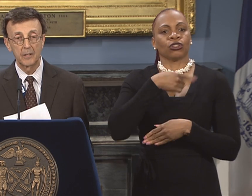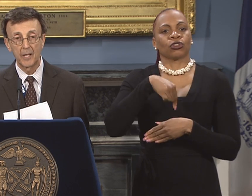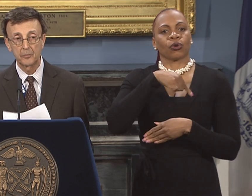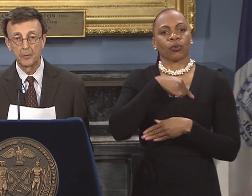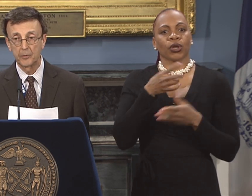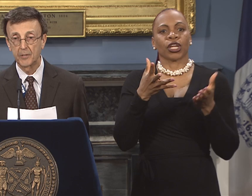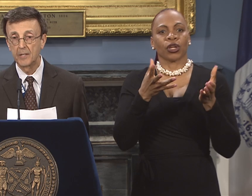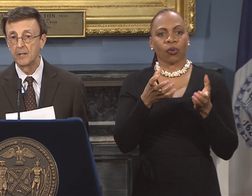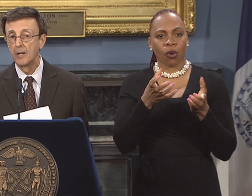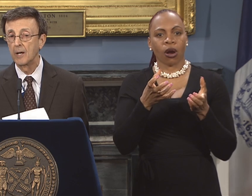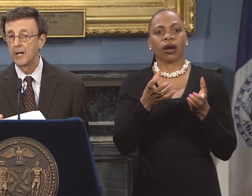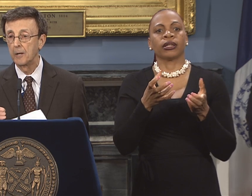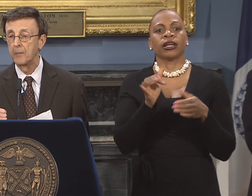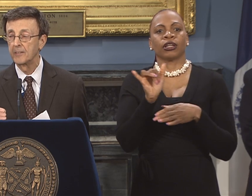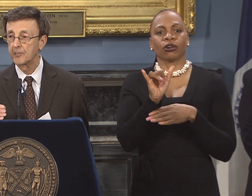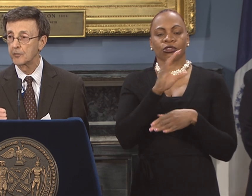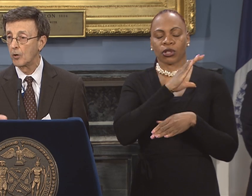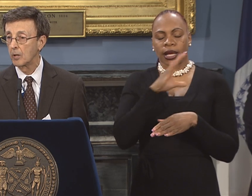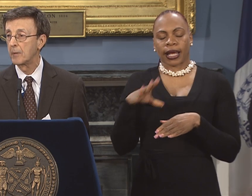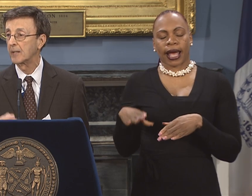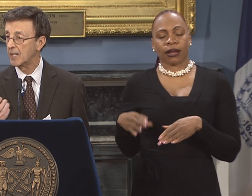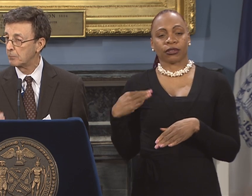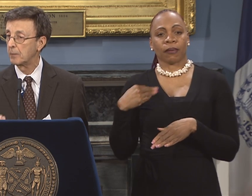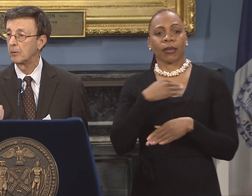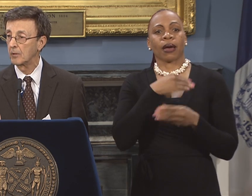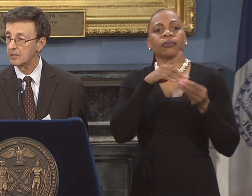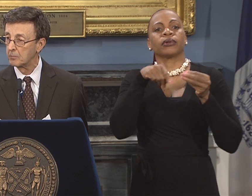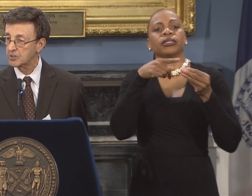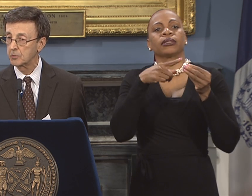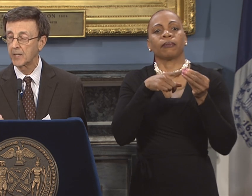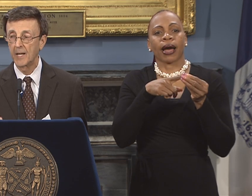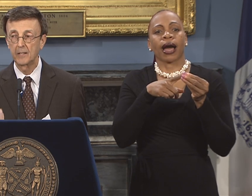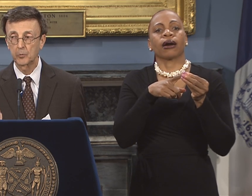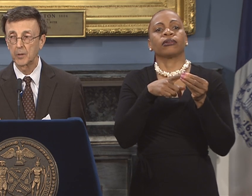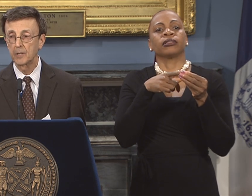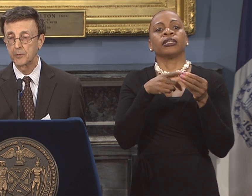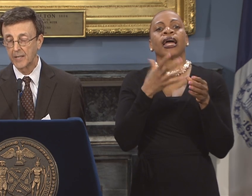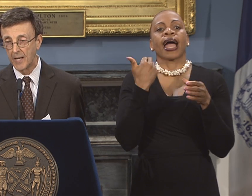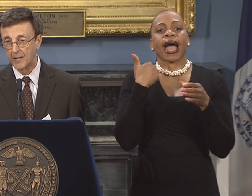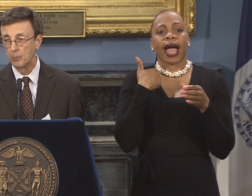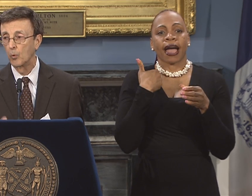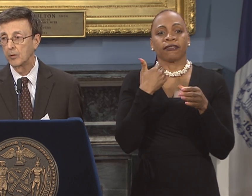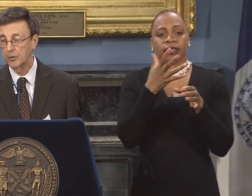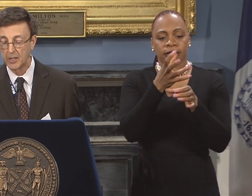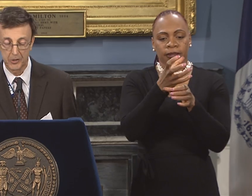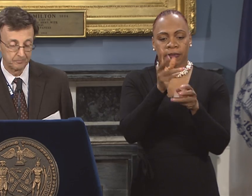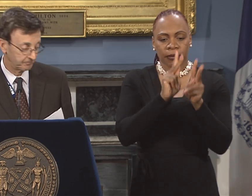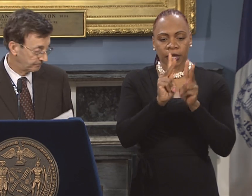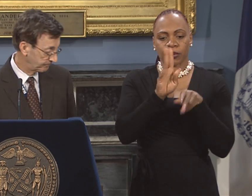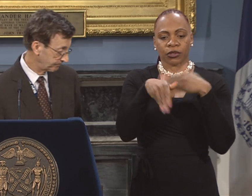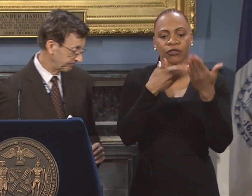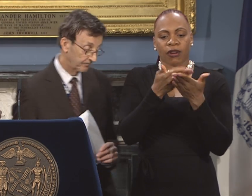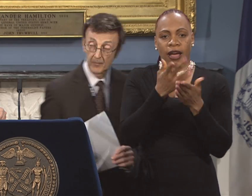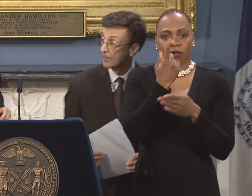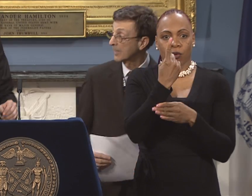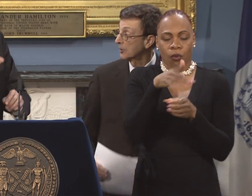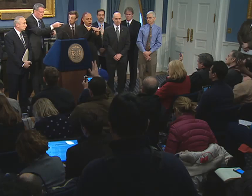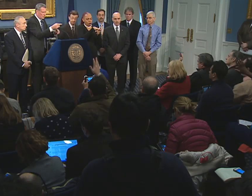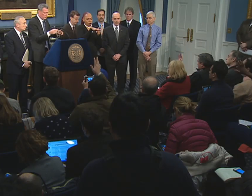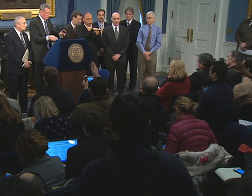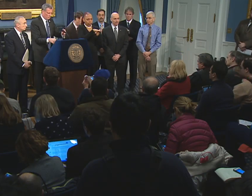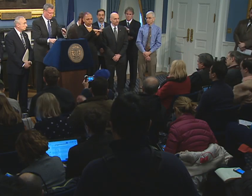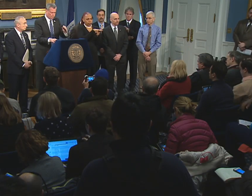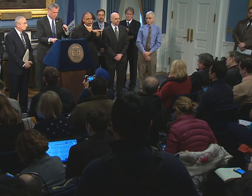certainly council members said, this is all about getting people as much as we can, as quickly as we can, in one location.